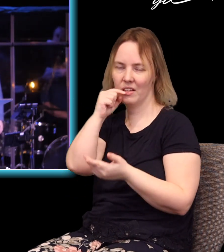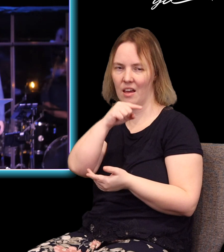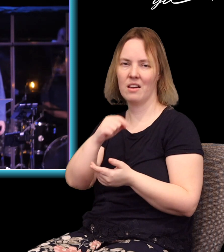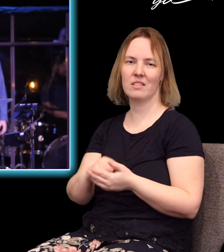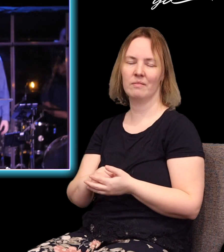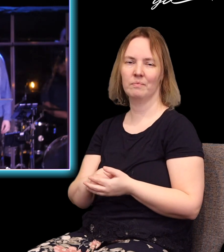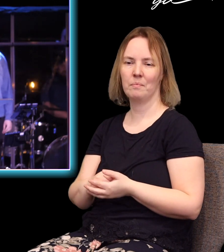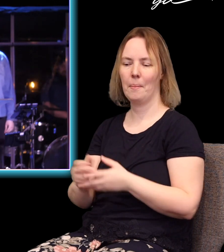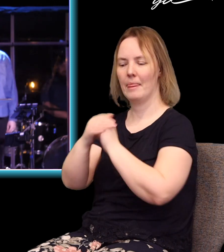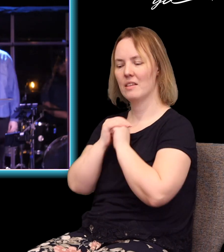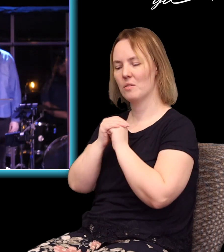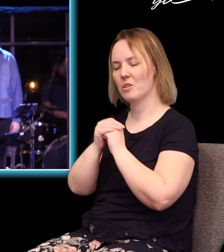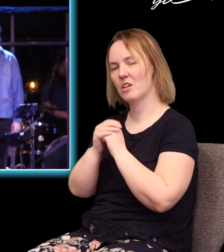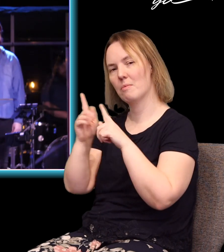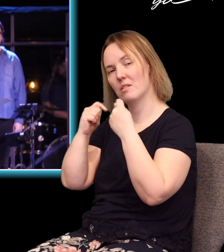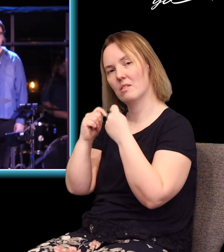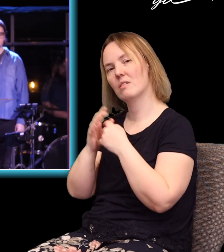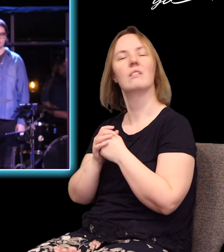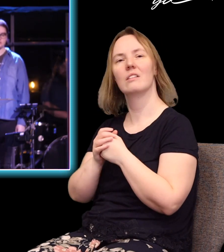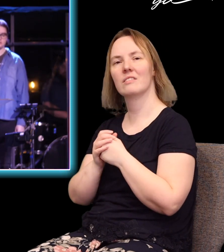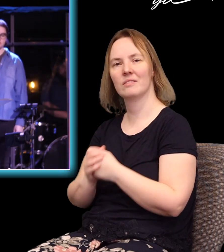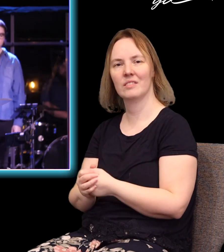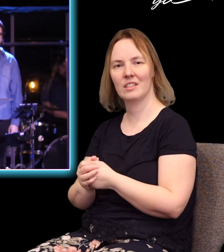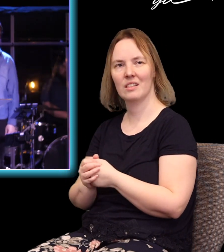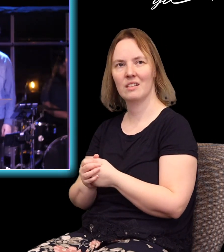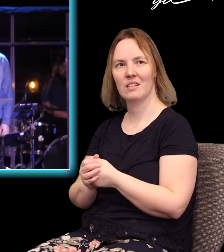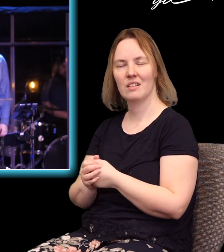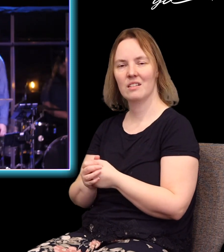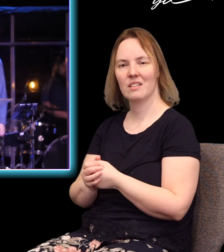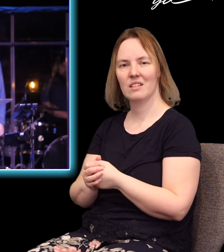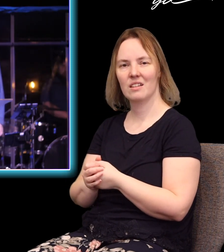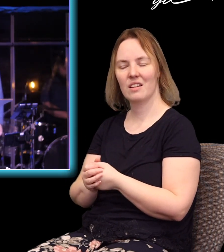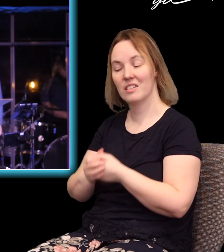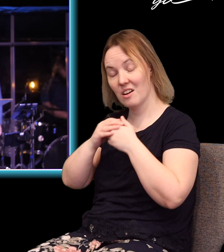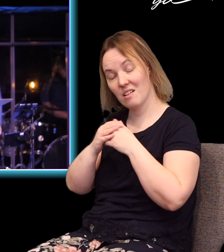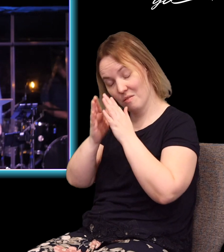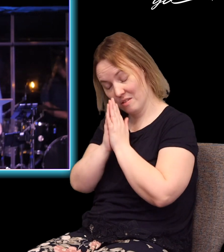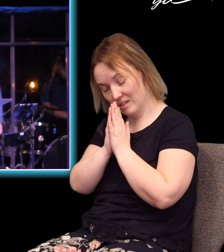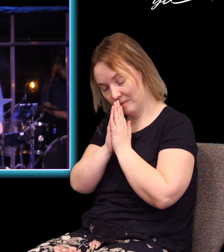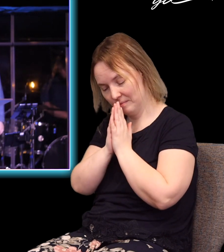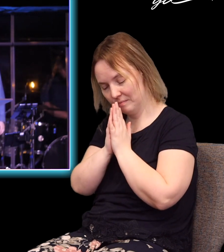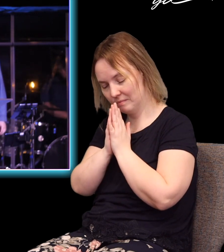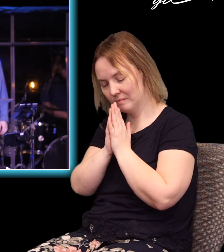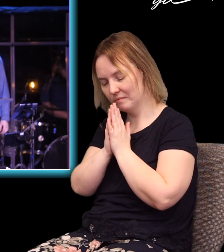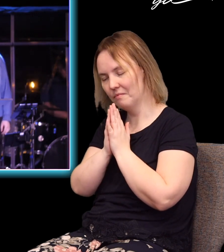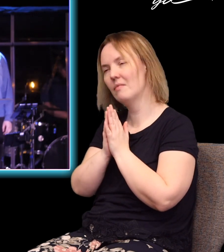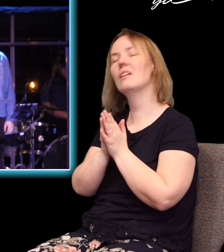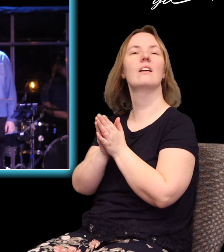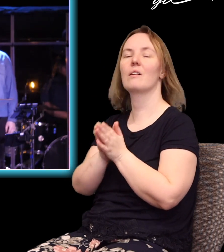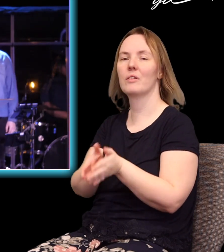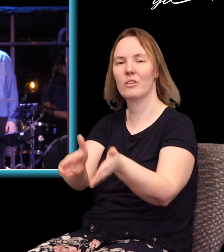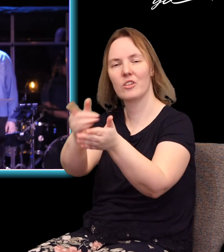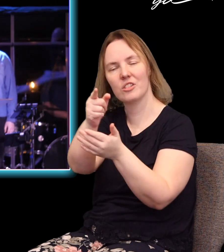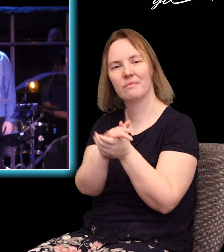lies. As the worship team sings this song, as our heads are bowed and eyes are closed, if you're here this morning, I want to